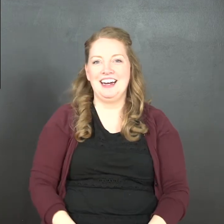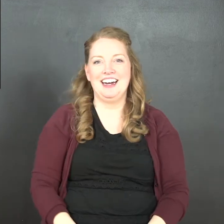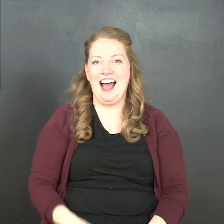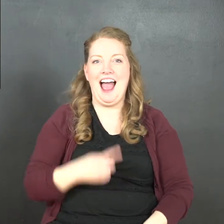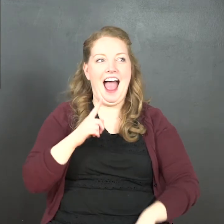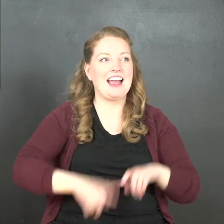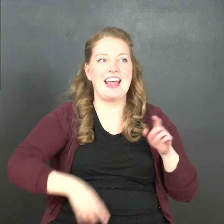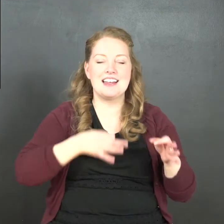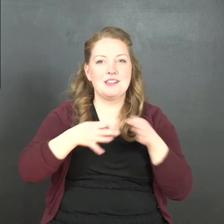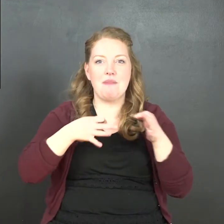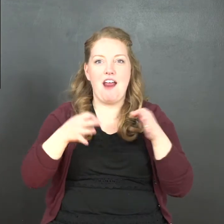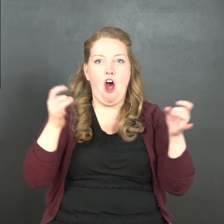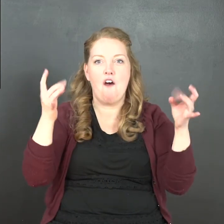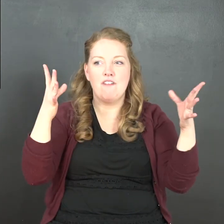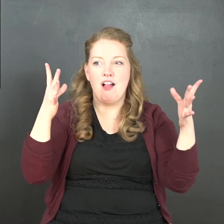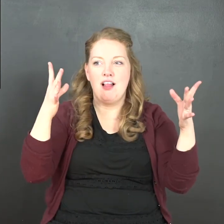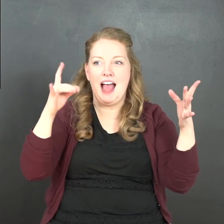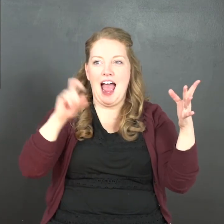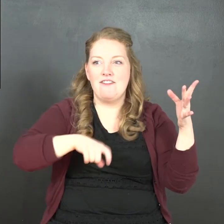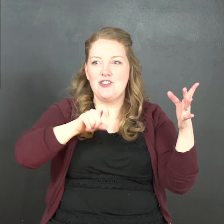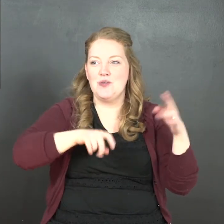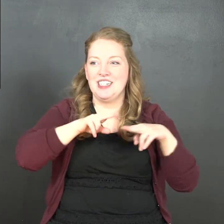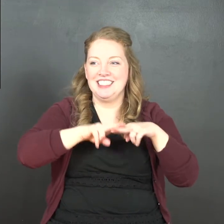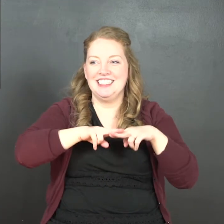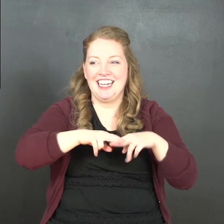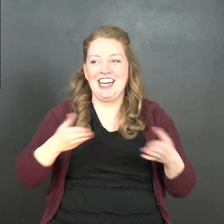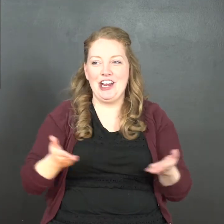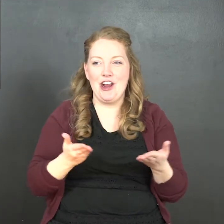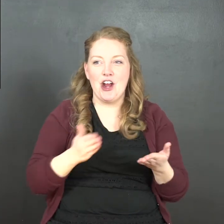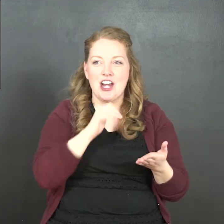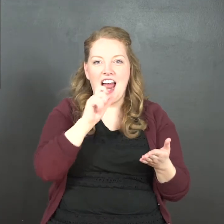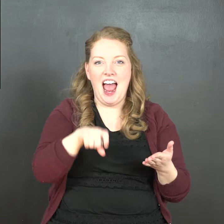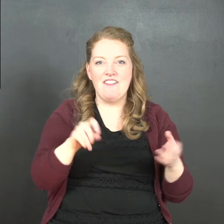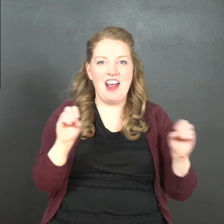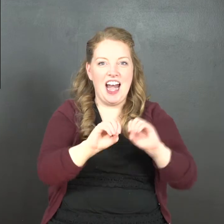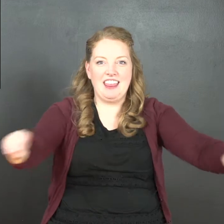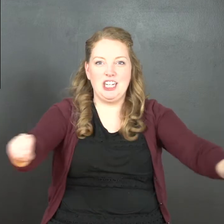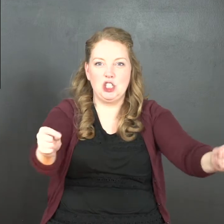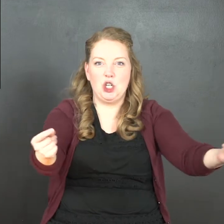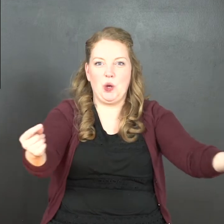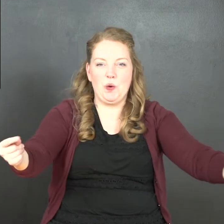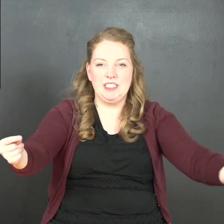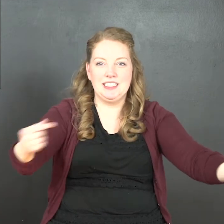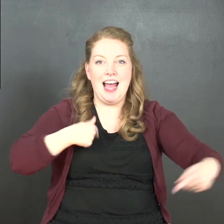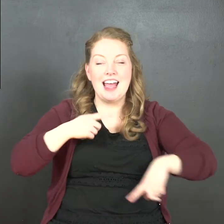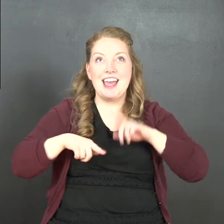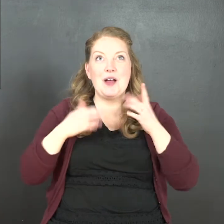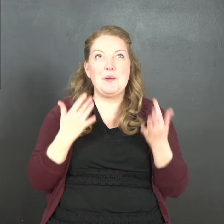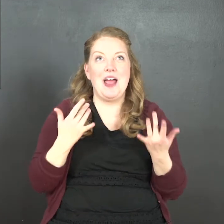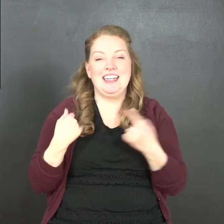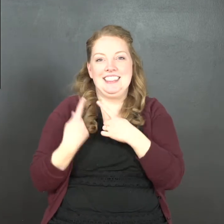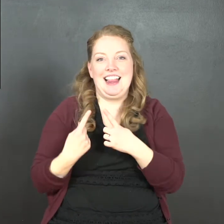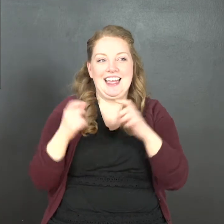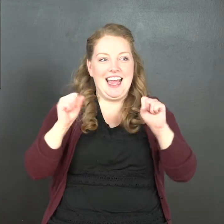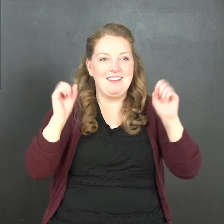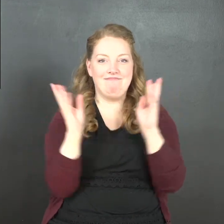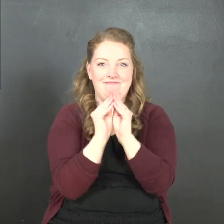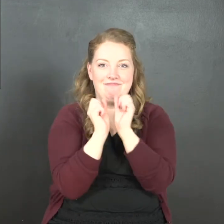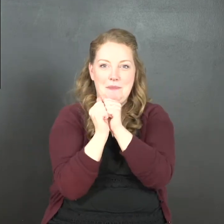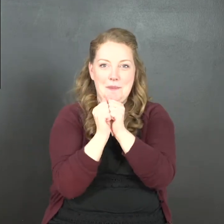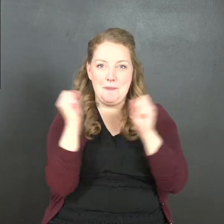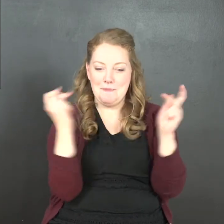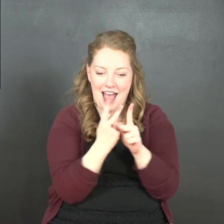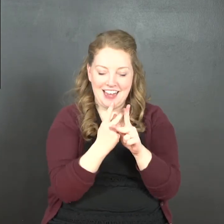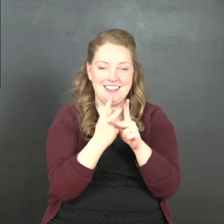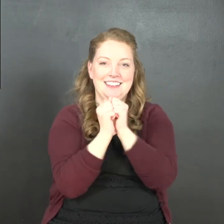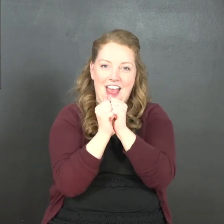I cannot tell you how awful it is to have to sit here and not have anything to do. I cannot wait until we're able to meet back together and to be